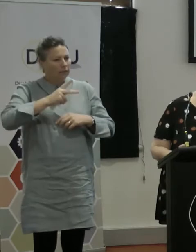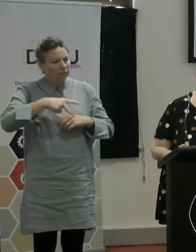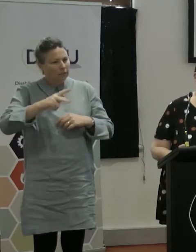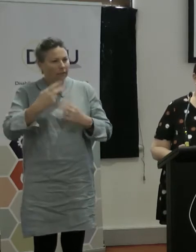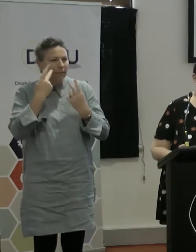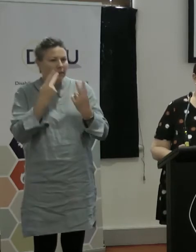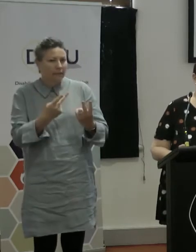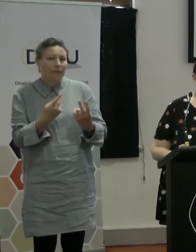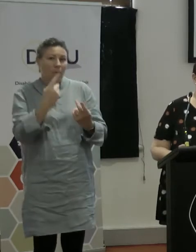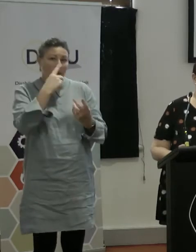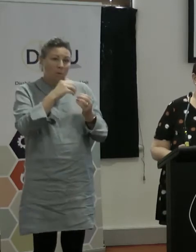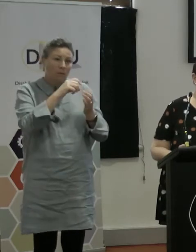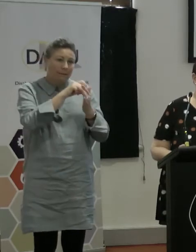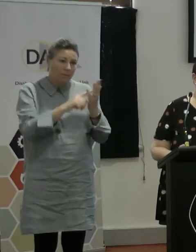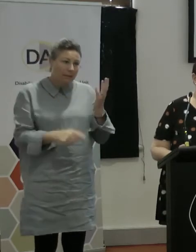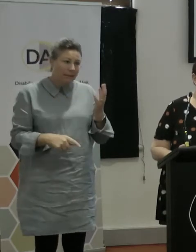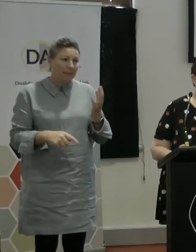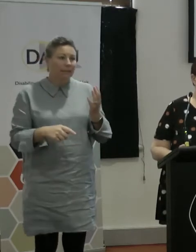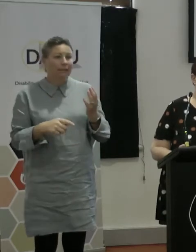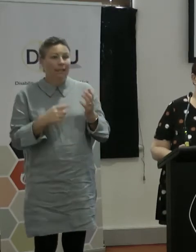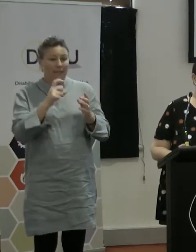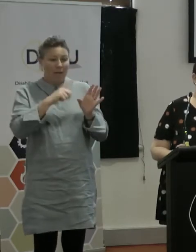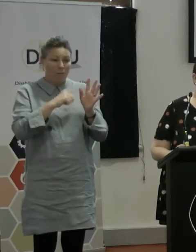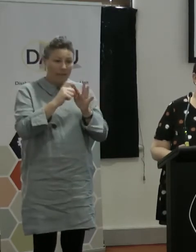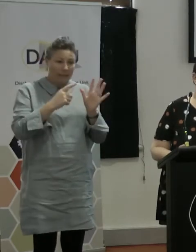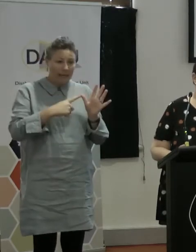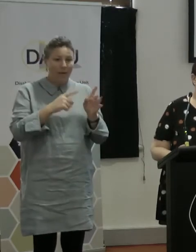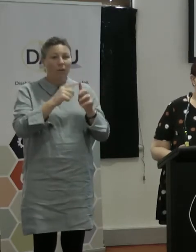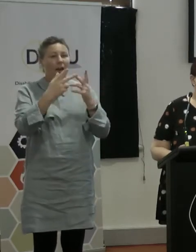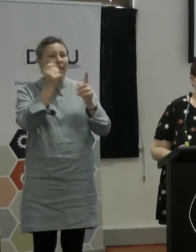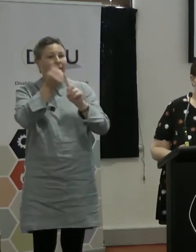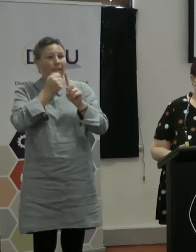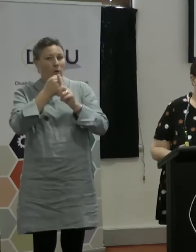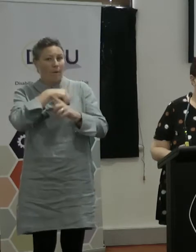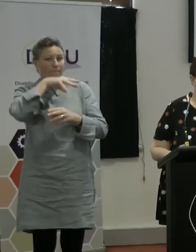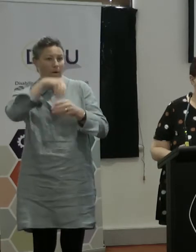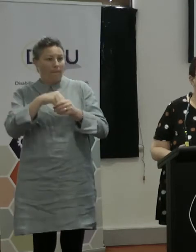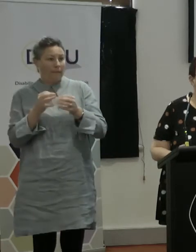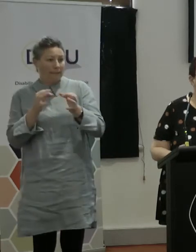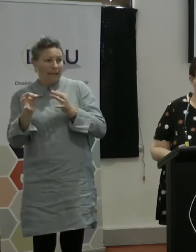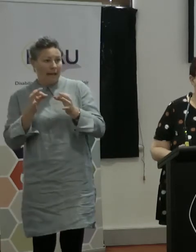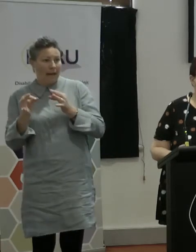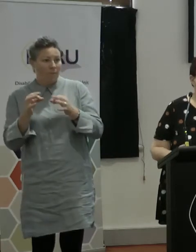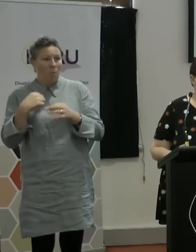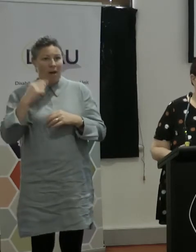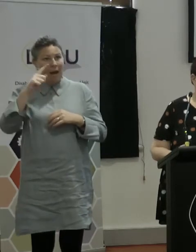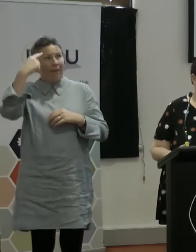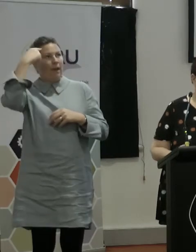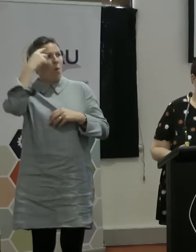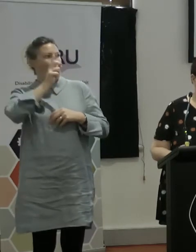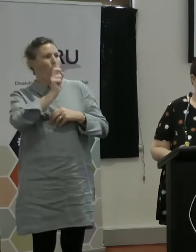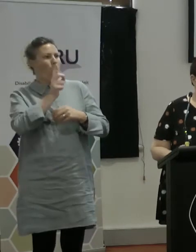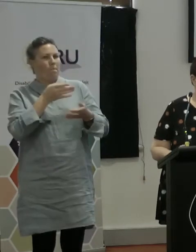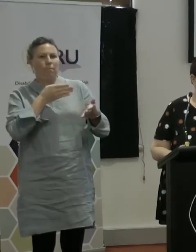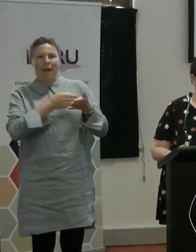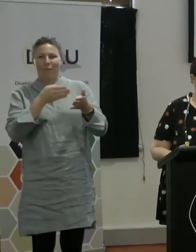with Disability Australia and other disability advocates involved in the scheme, what are the current barriers to